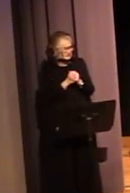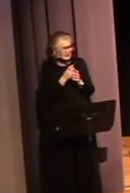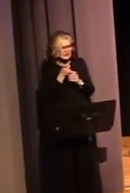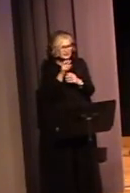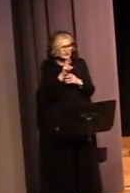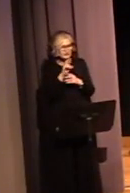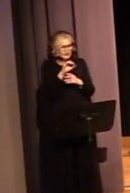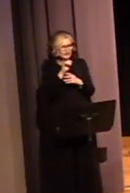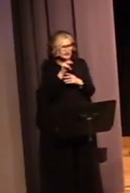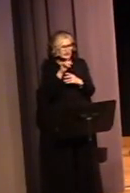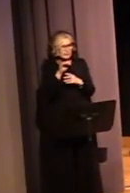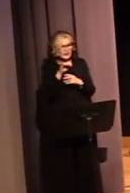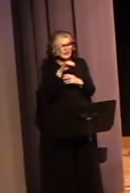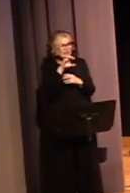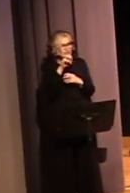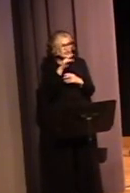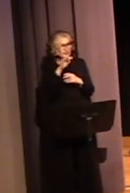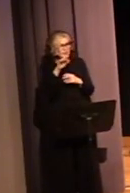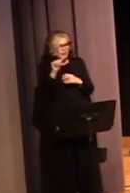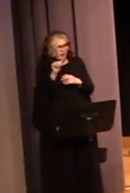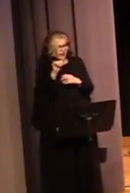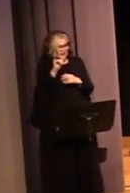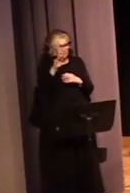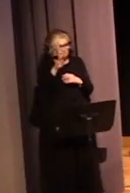Dr. Chidinma Ibe.